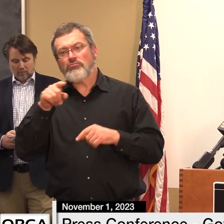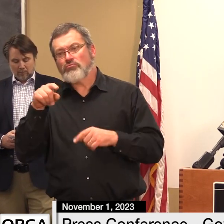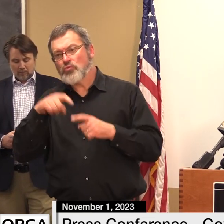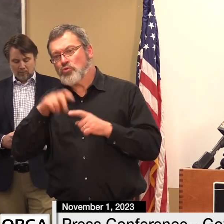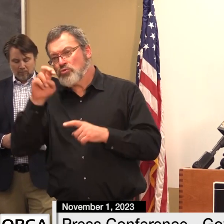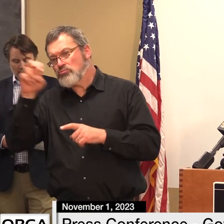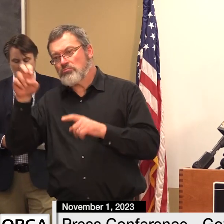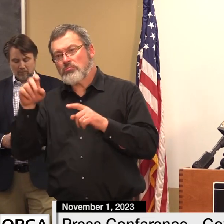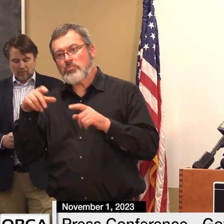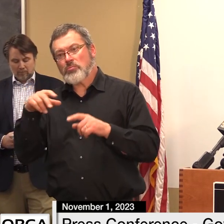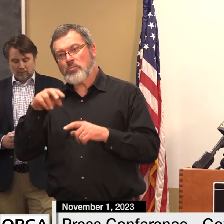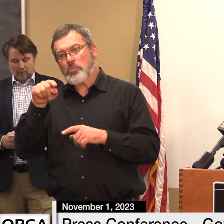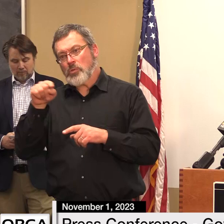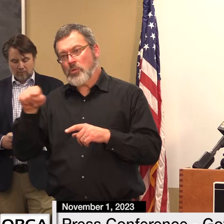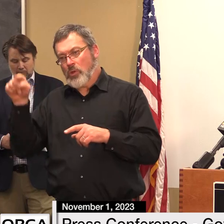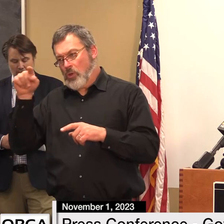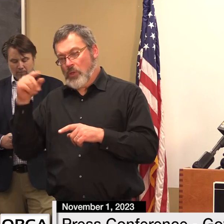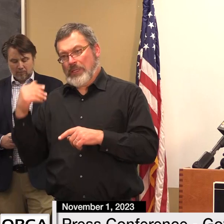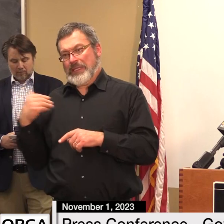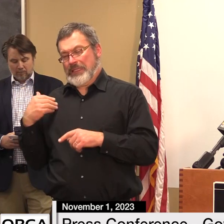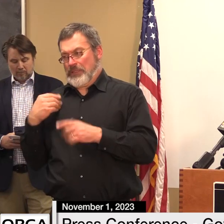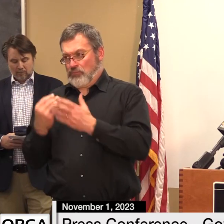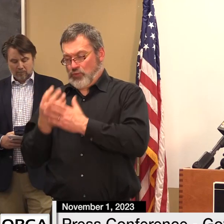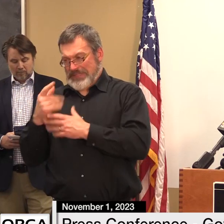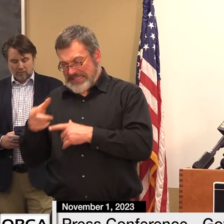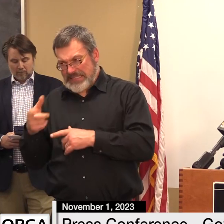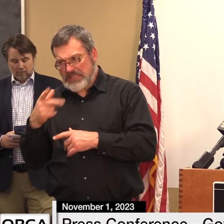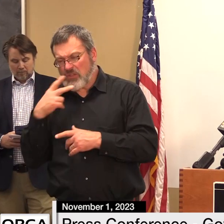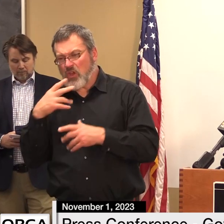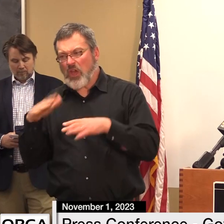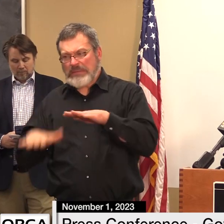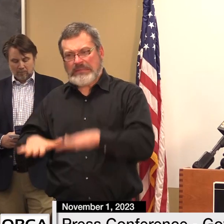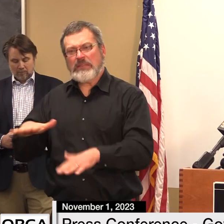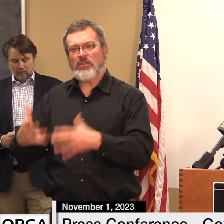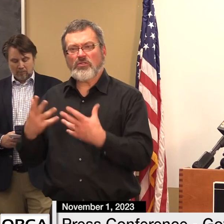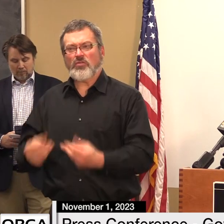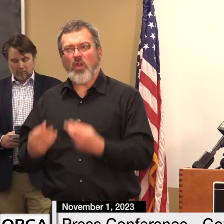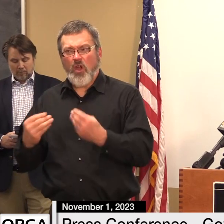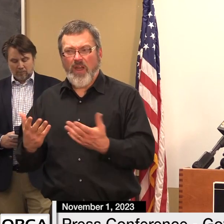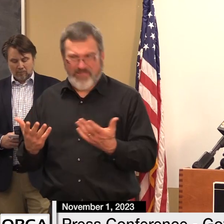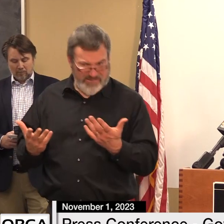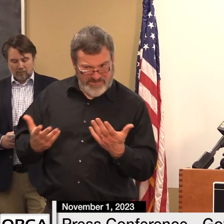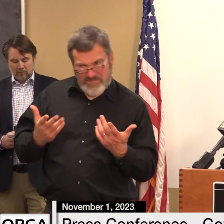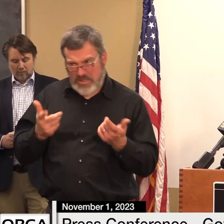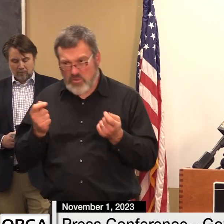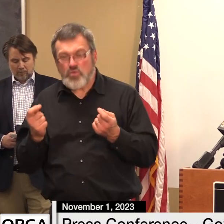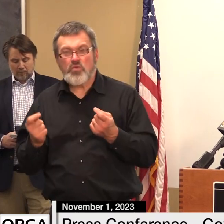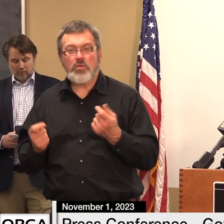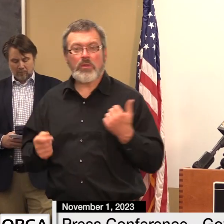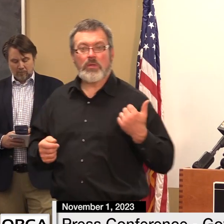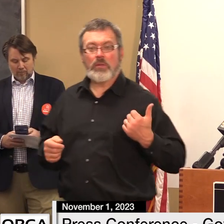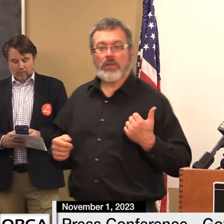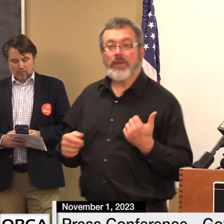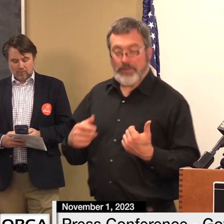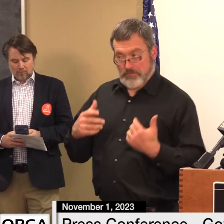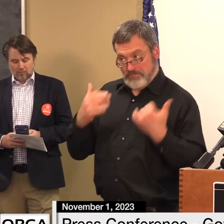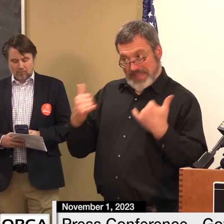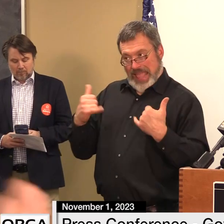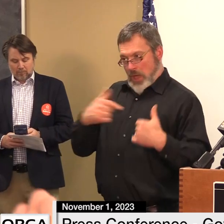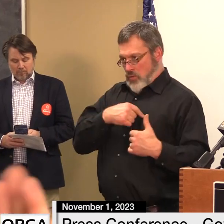springtime. Used to going to be so done. Yeah, I don't know if there's any more. We're doing studies on this. I don't know